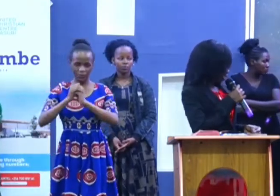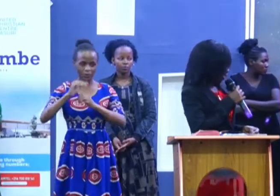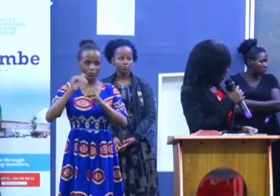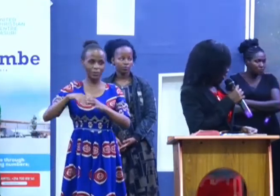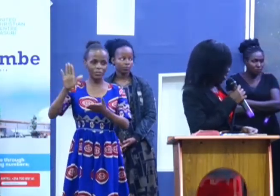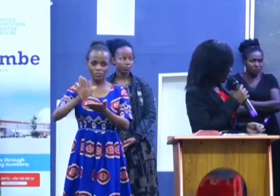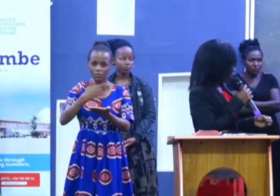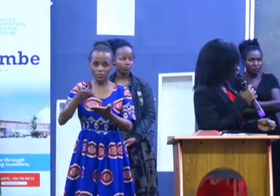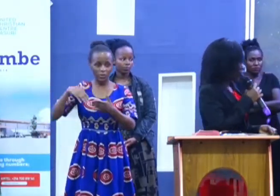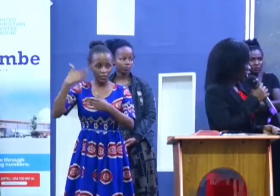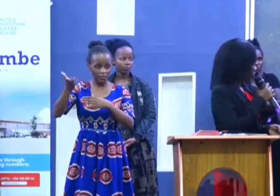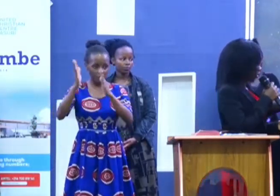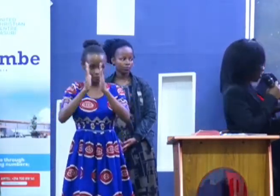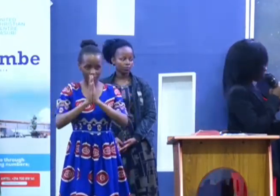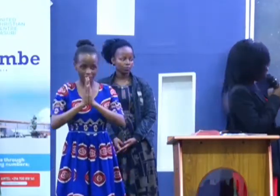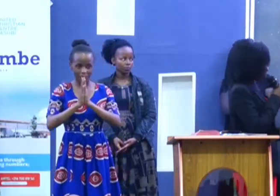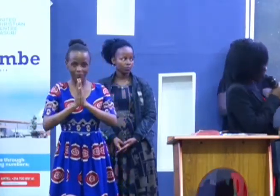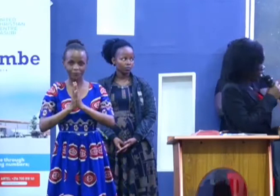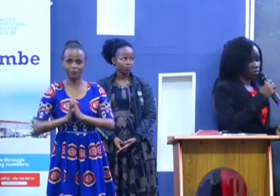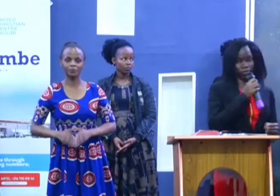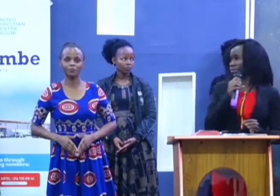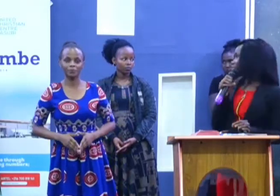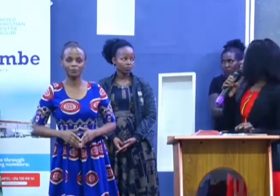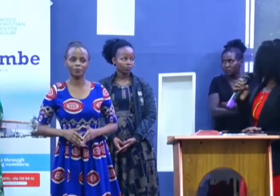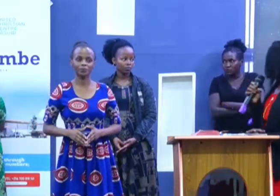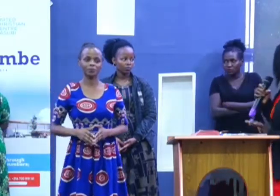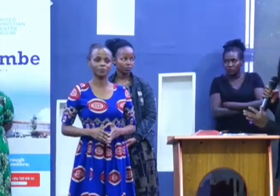Let us get songs of worship and then after we shall pray.